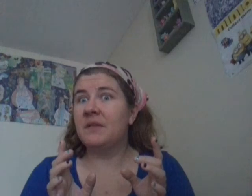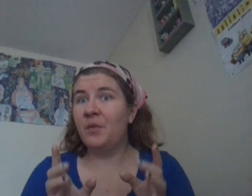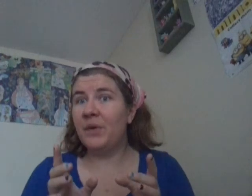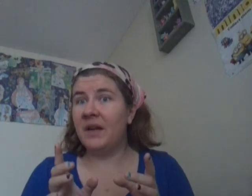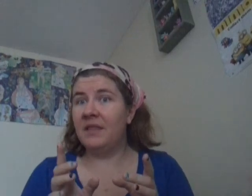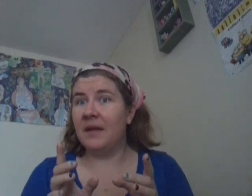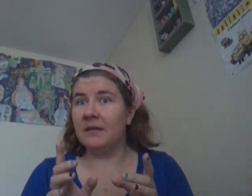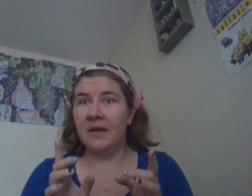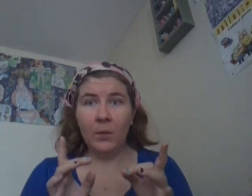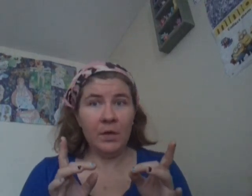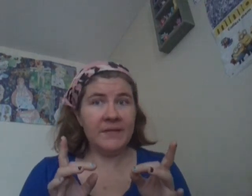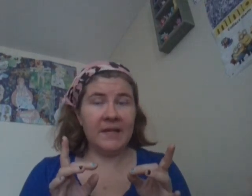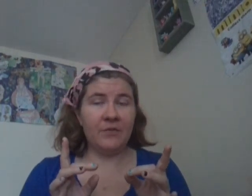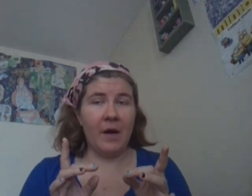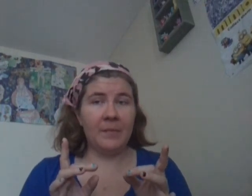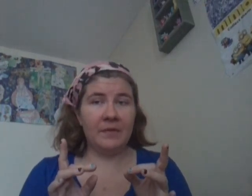misinterpret anything, did any words get dropped?